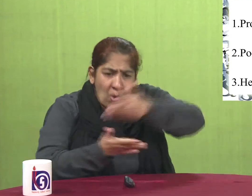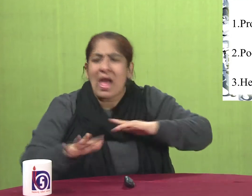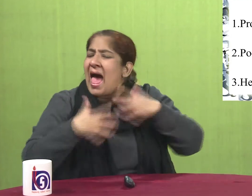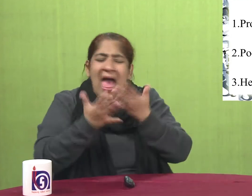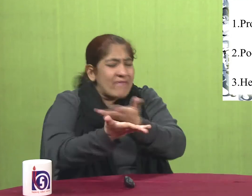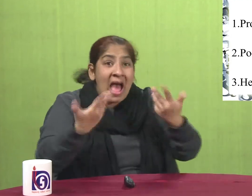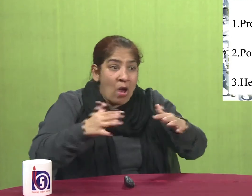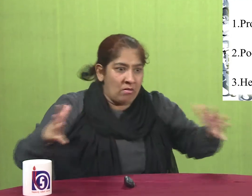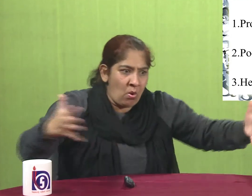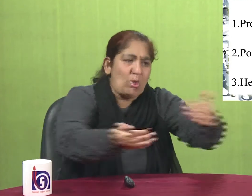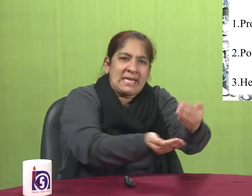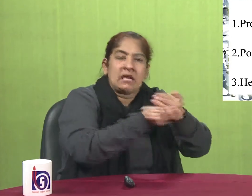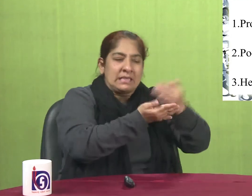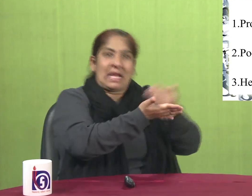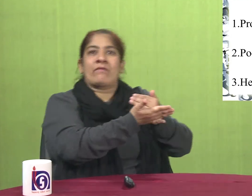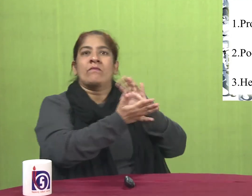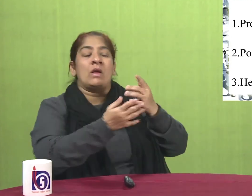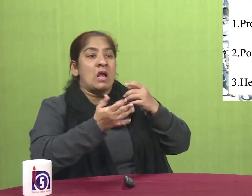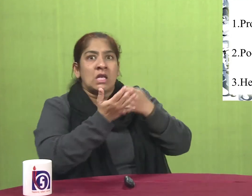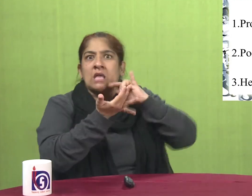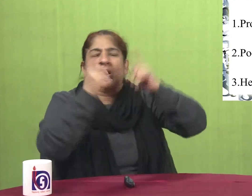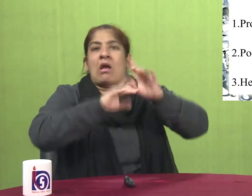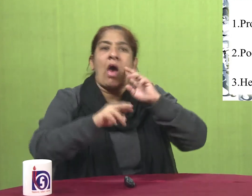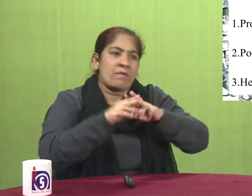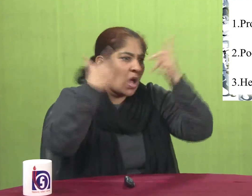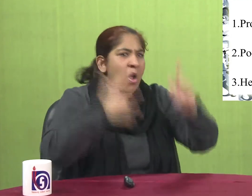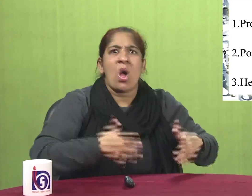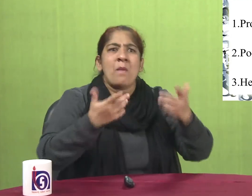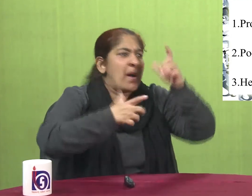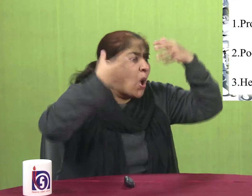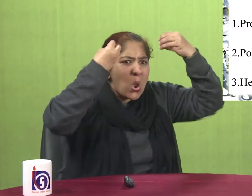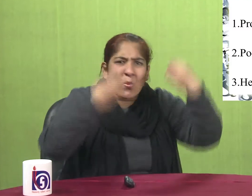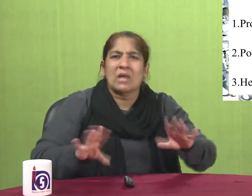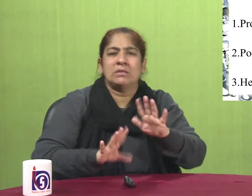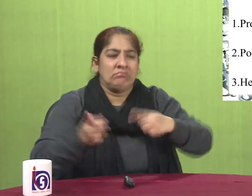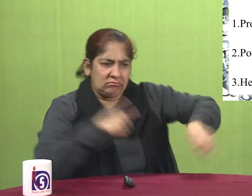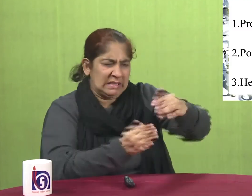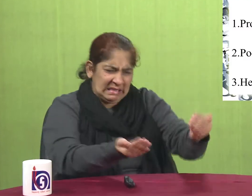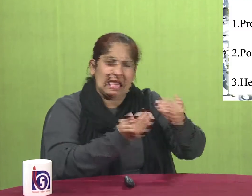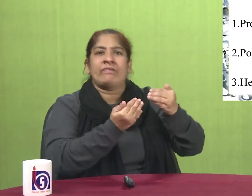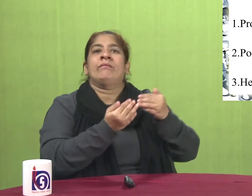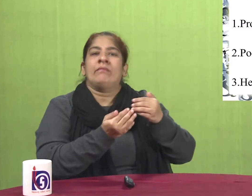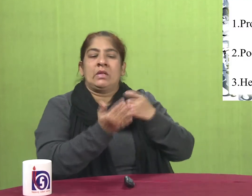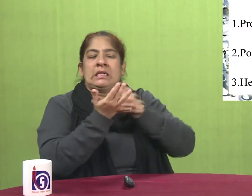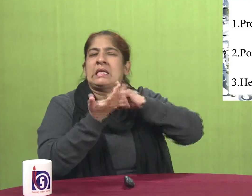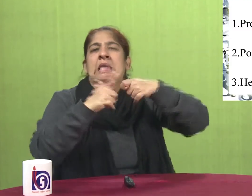risk. In the pooling of risk, there is always